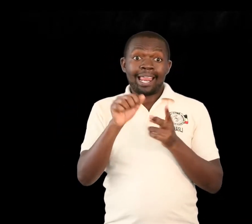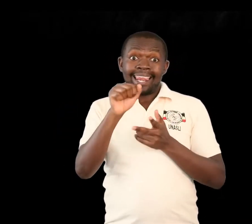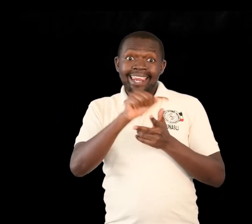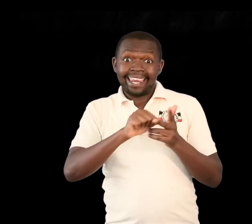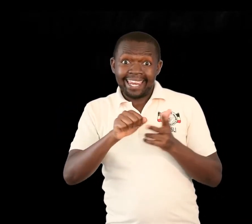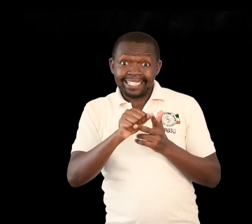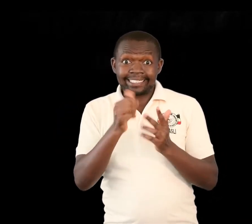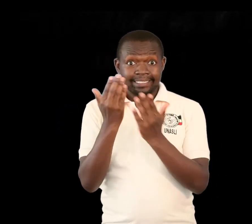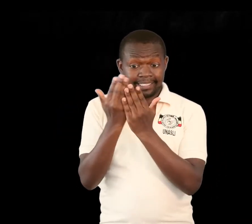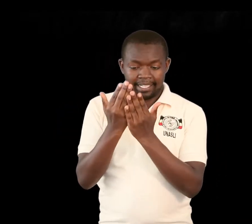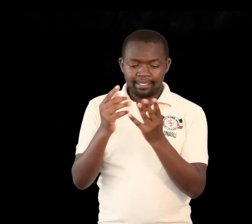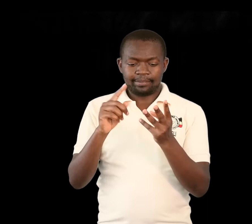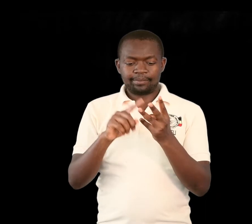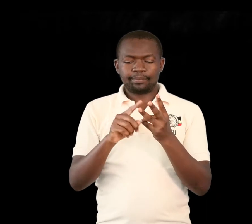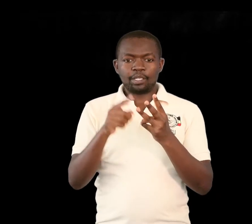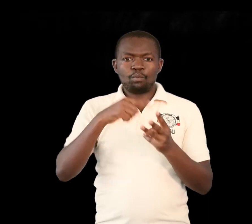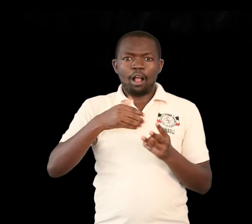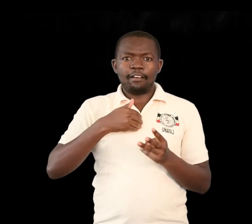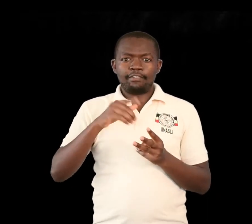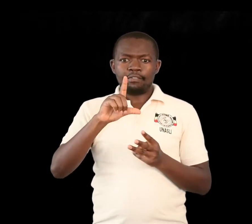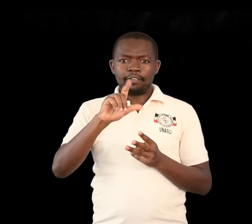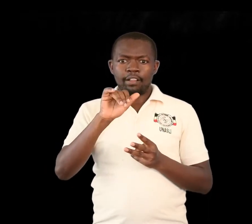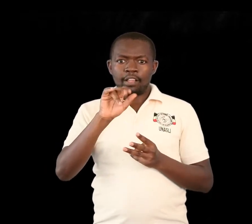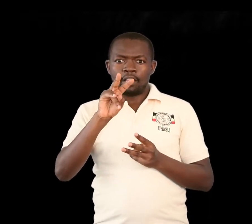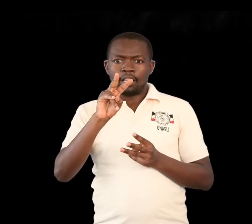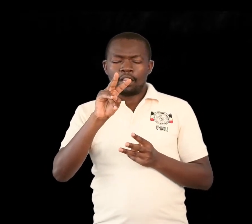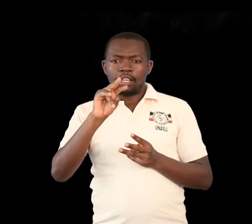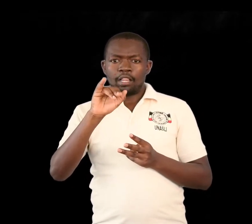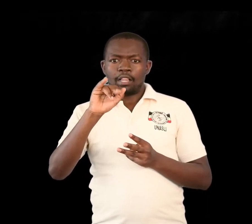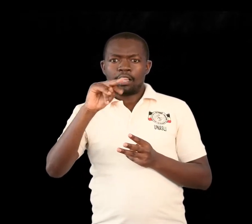living, we have